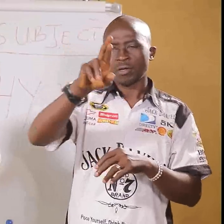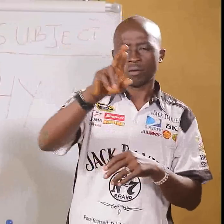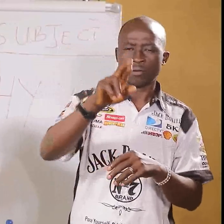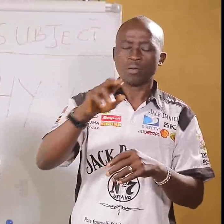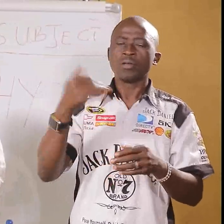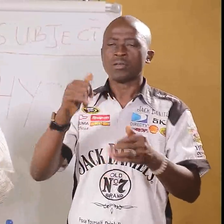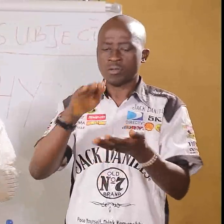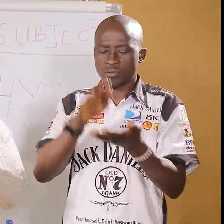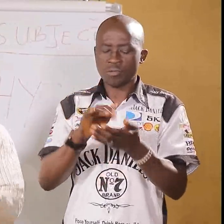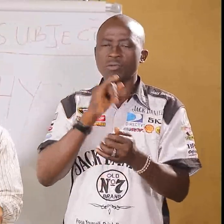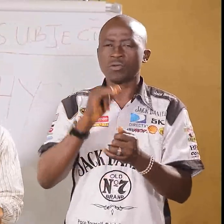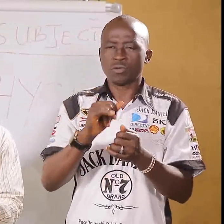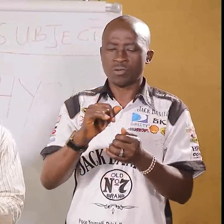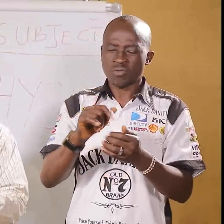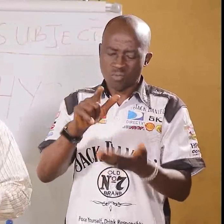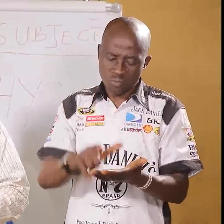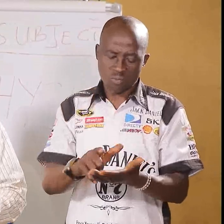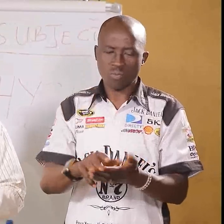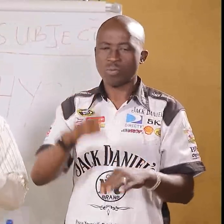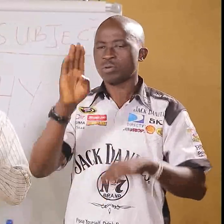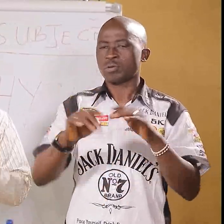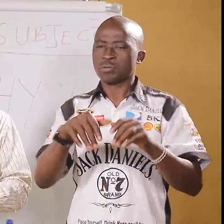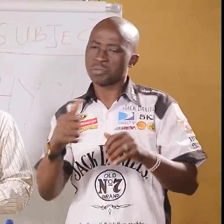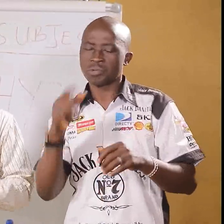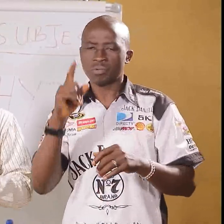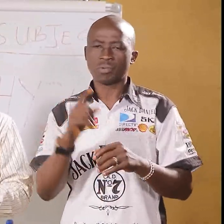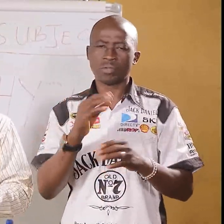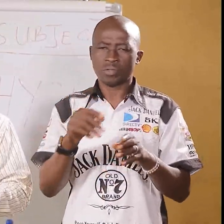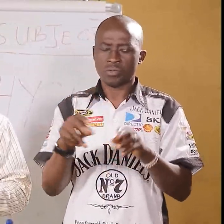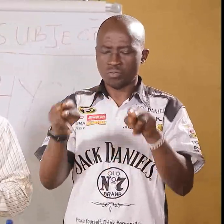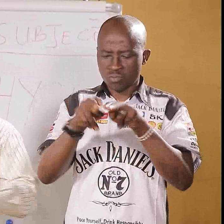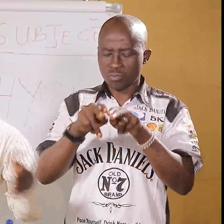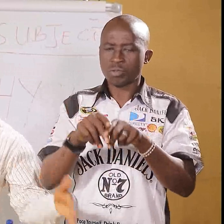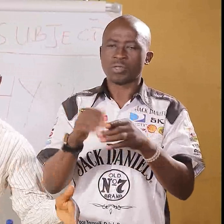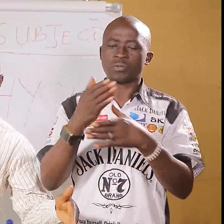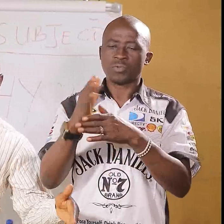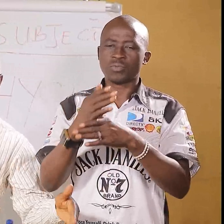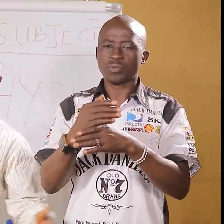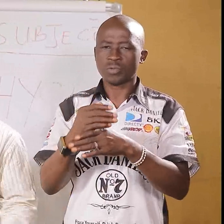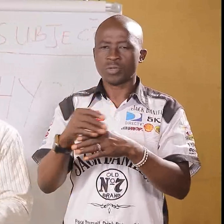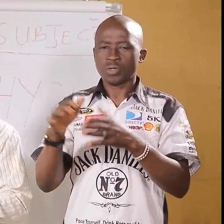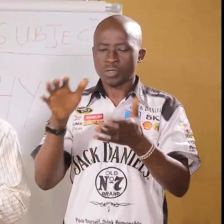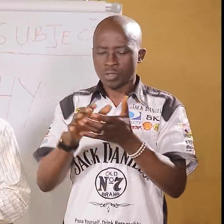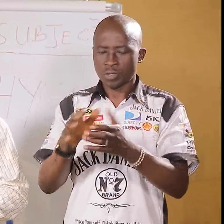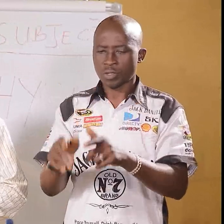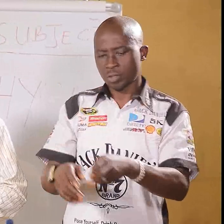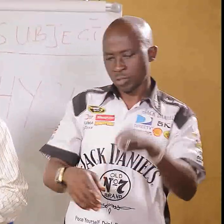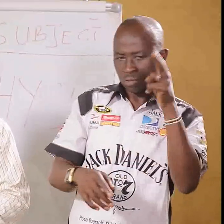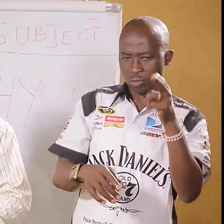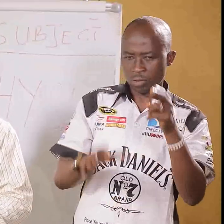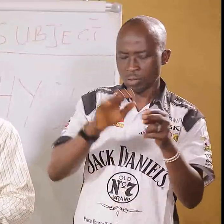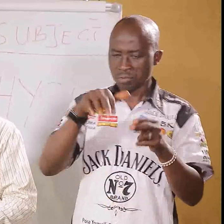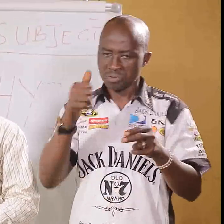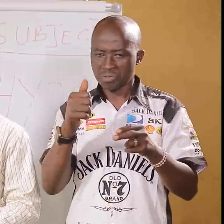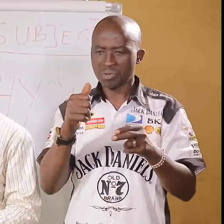is lower than the one before propagation. So the normal one is in between. Denser is higher, then the one that